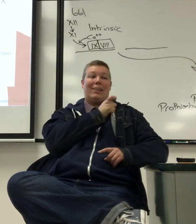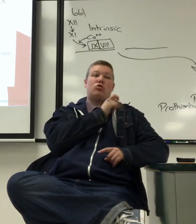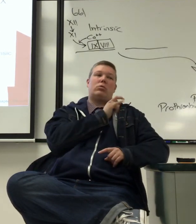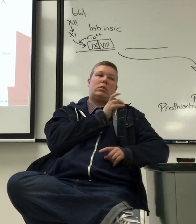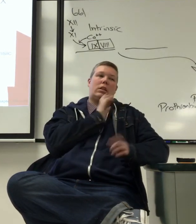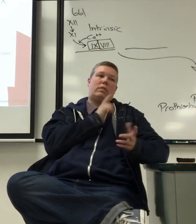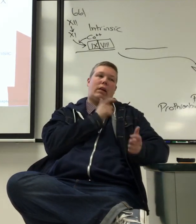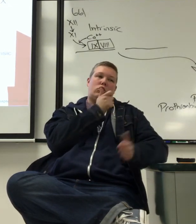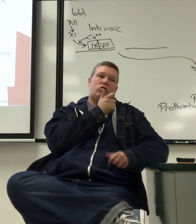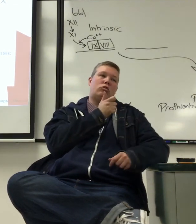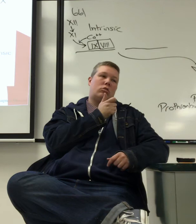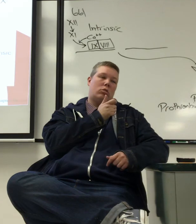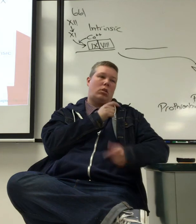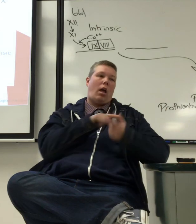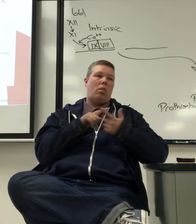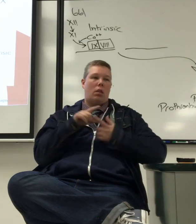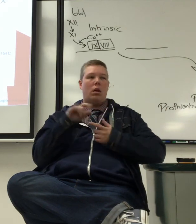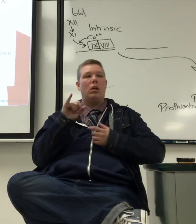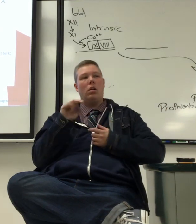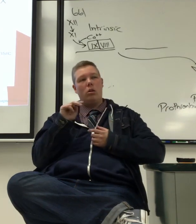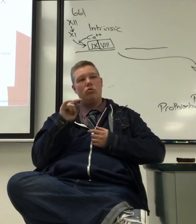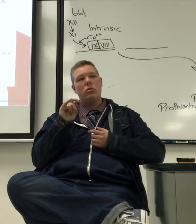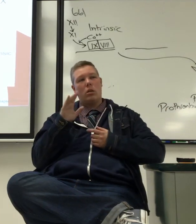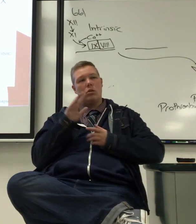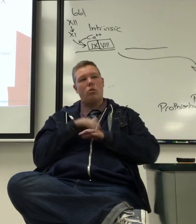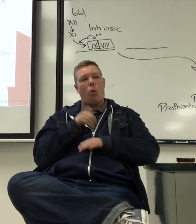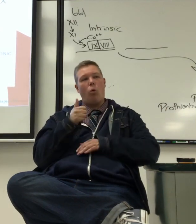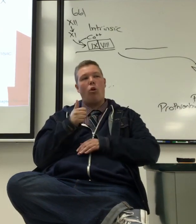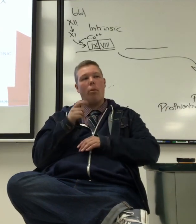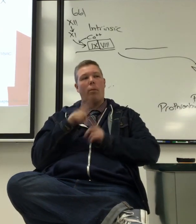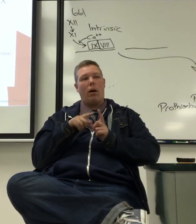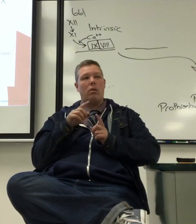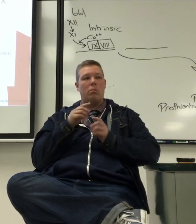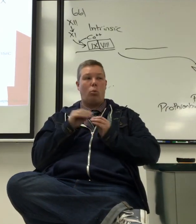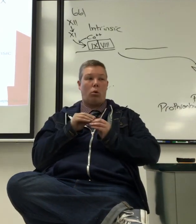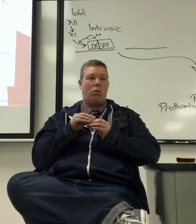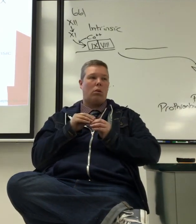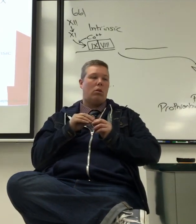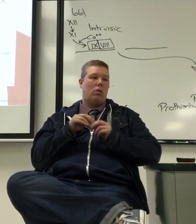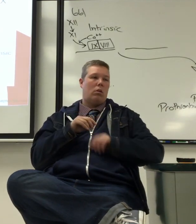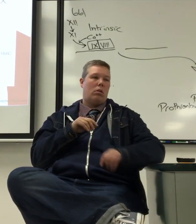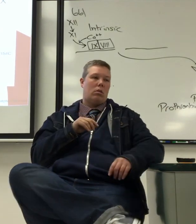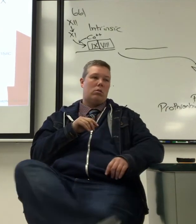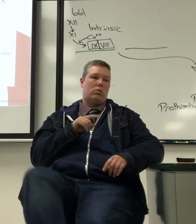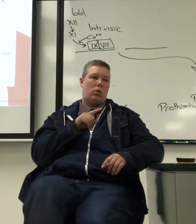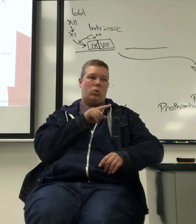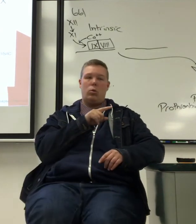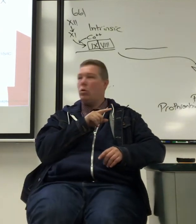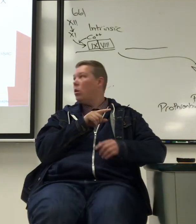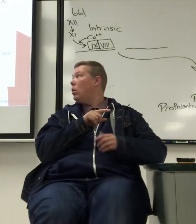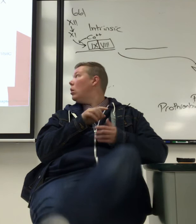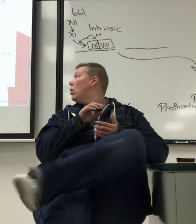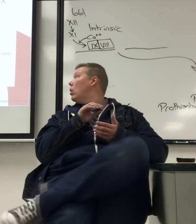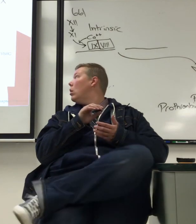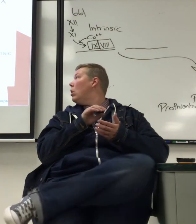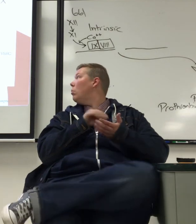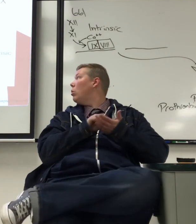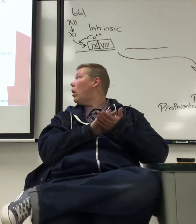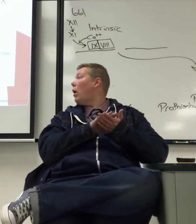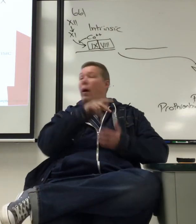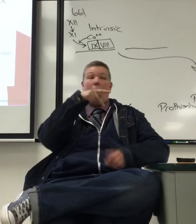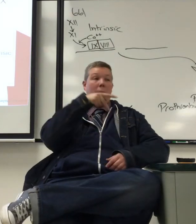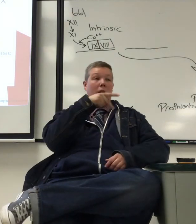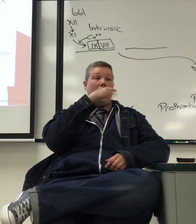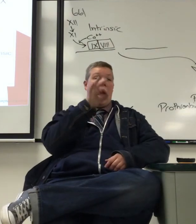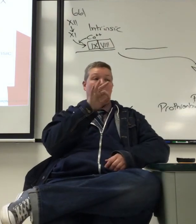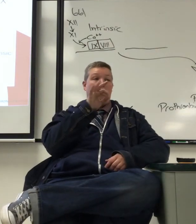also write in your notes platelet factor 3. I didn't mention it on my board notes, but write it in your notes so you know that that's also essential. PF3, platelet